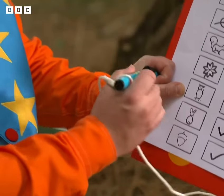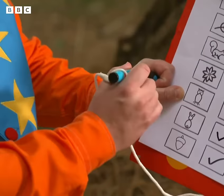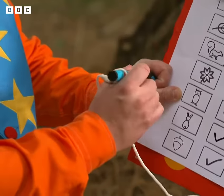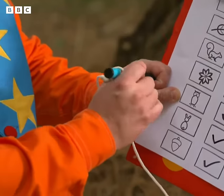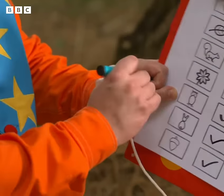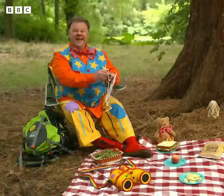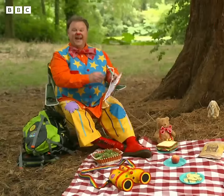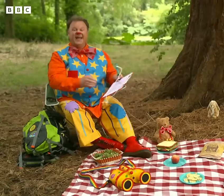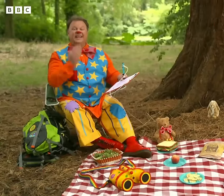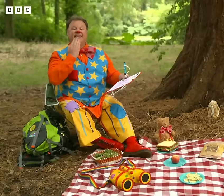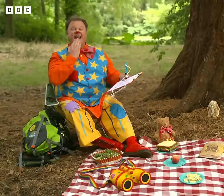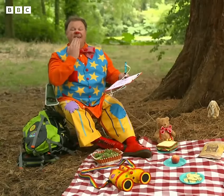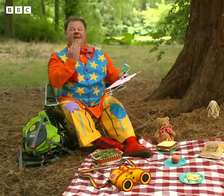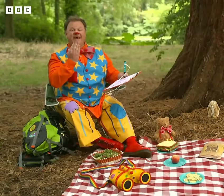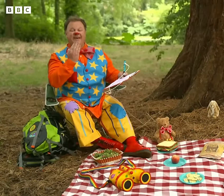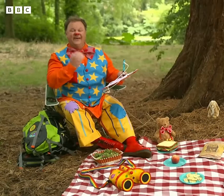Mr. Tumble. Thank you!